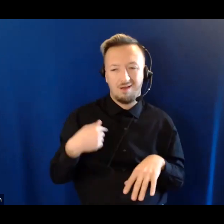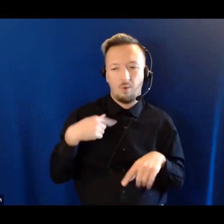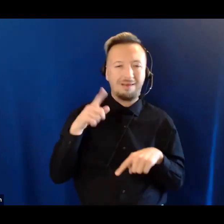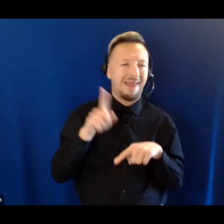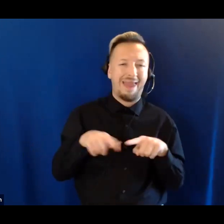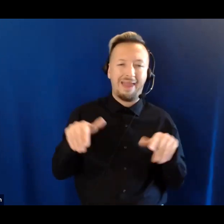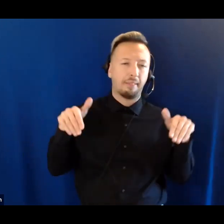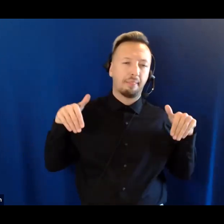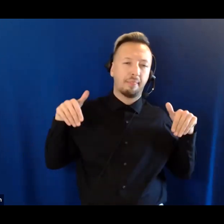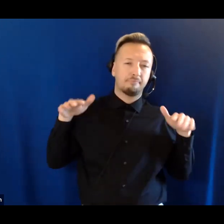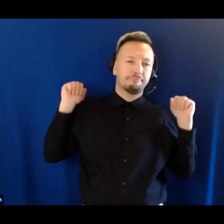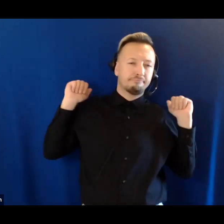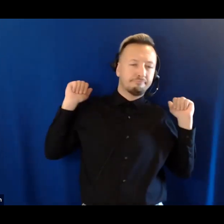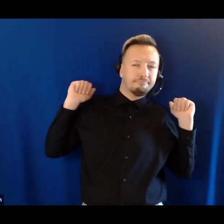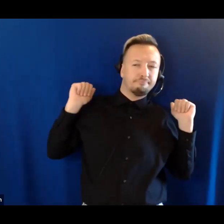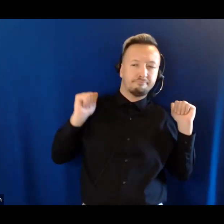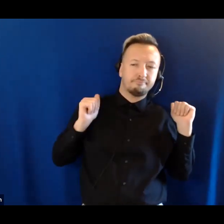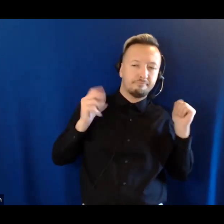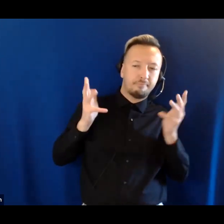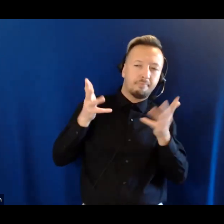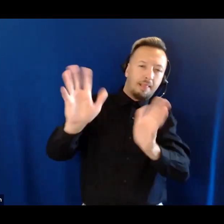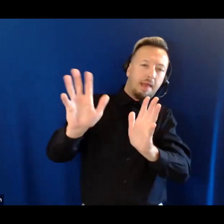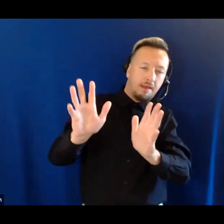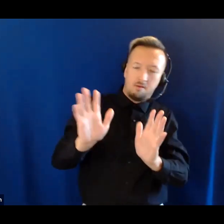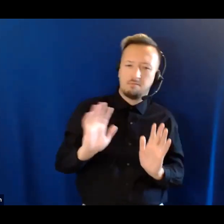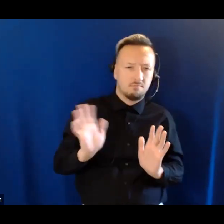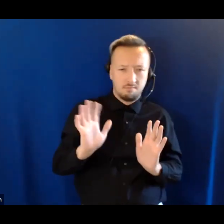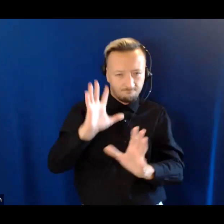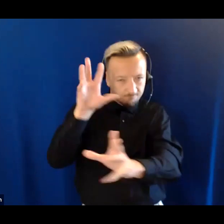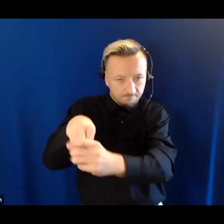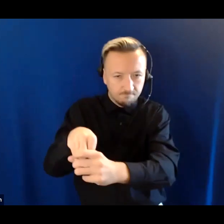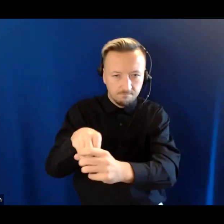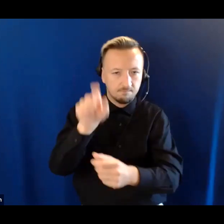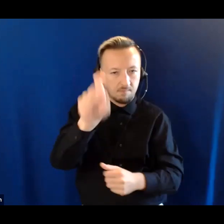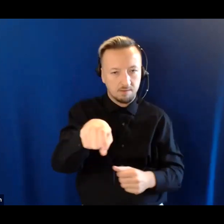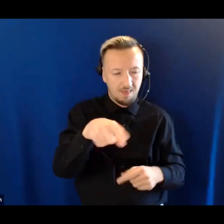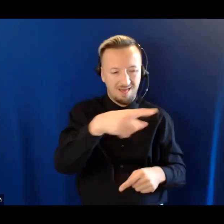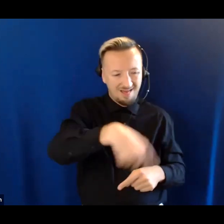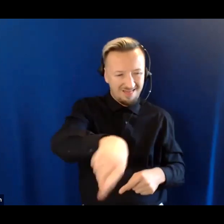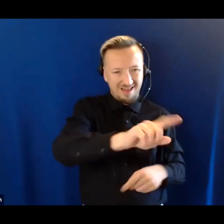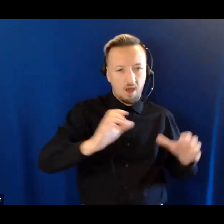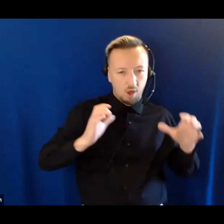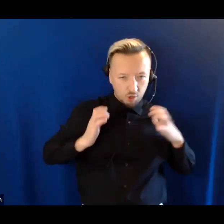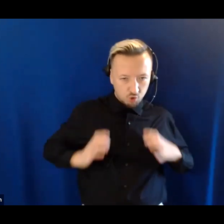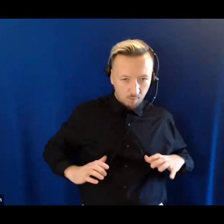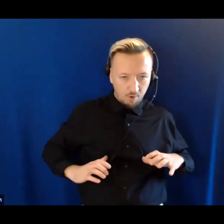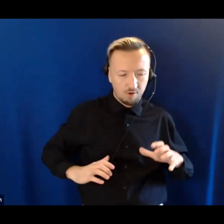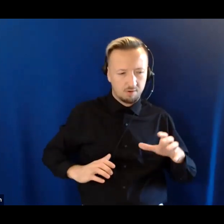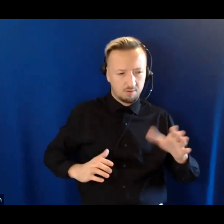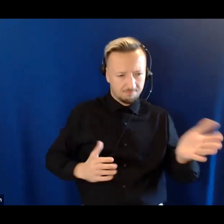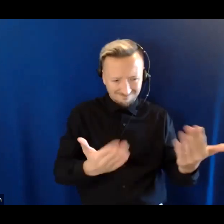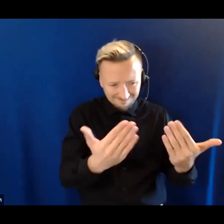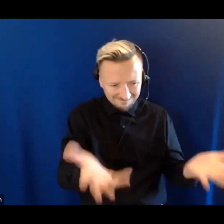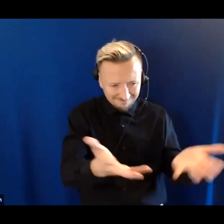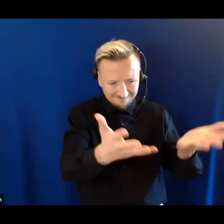in this. We have to make sure that, you know, our consumers are sitting in those seats of